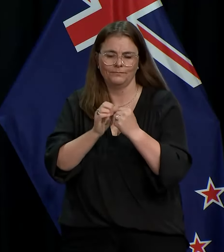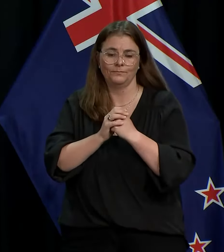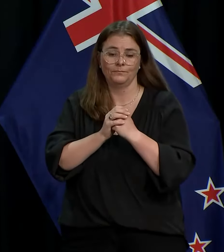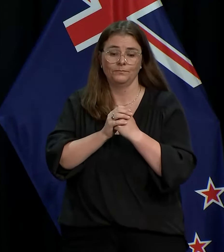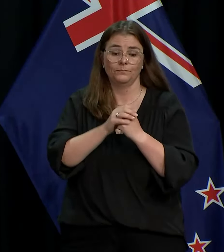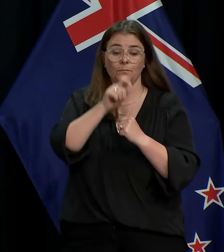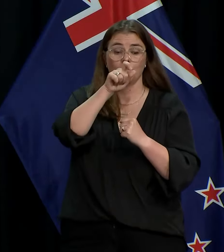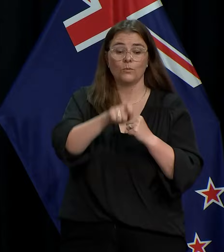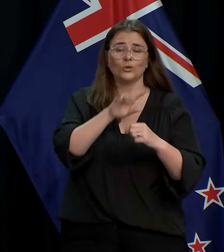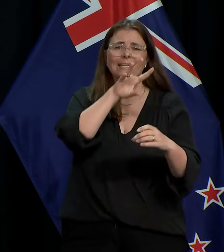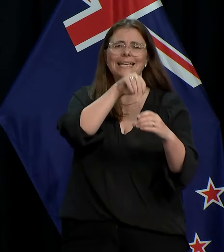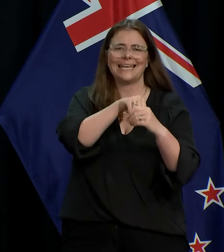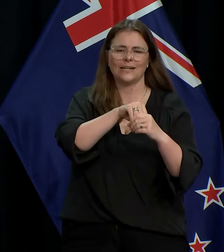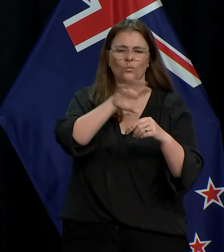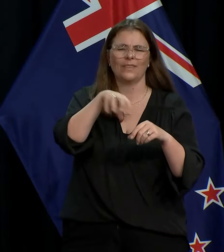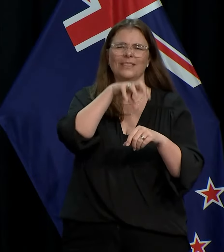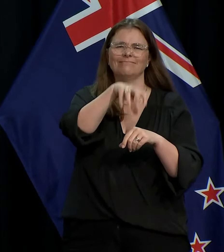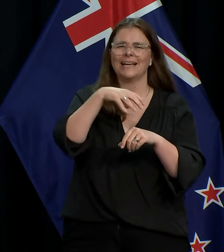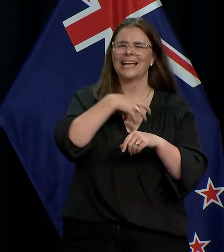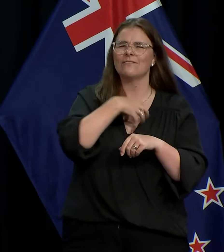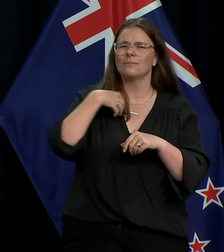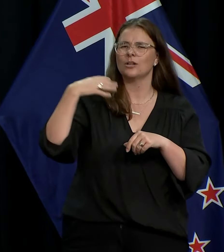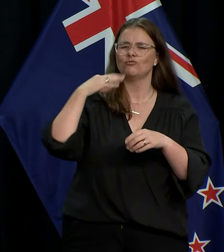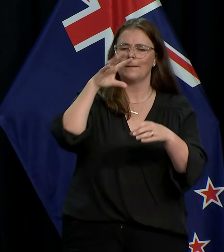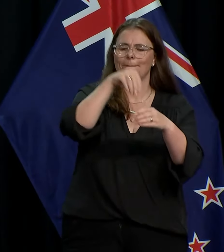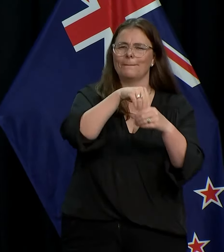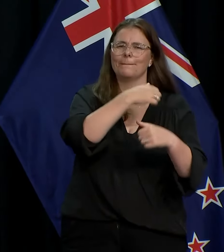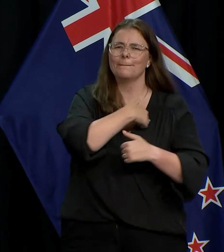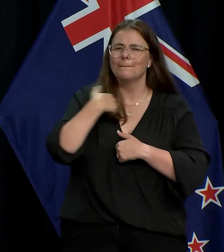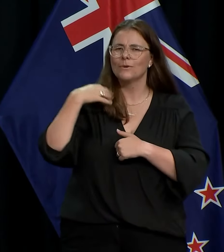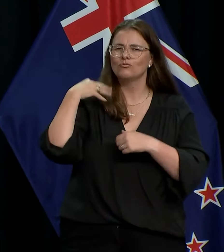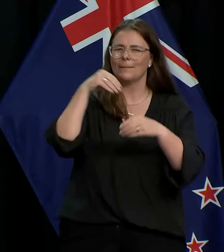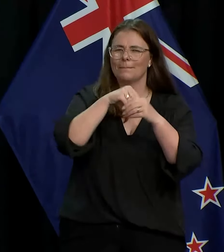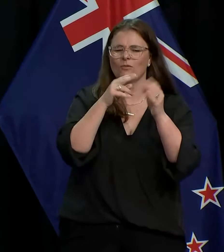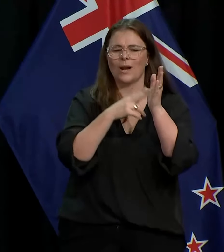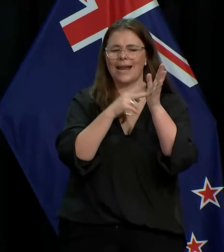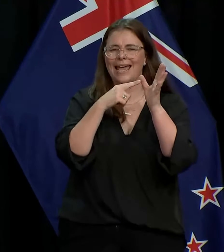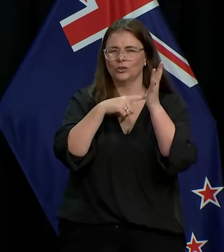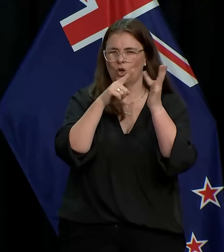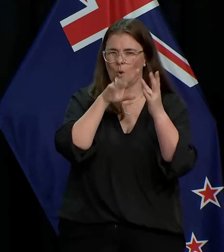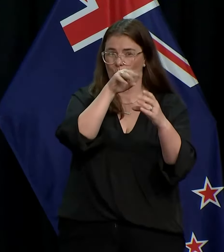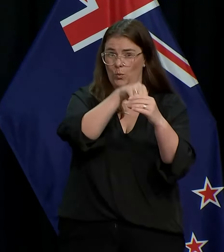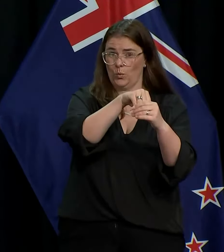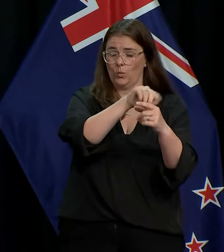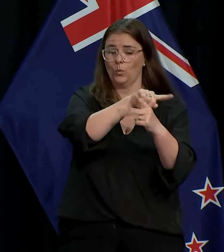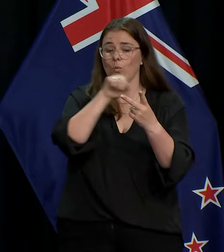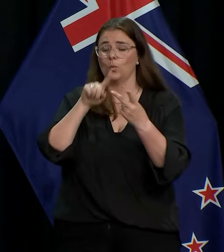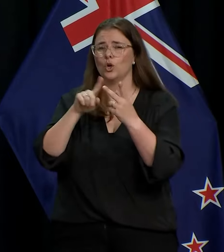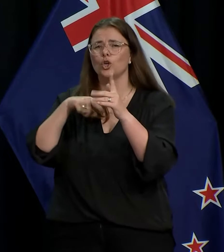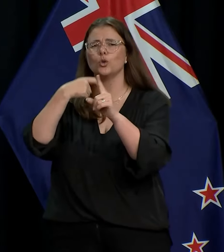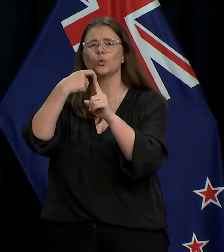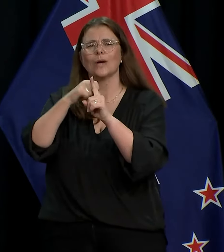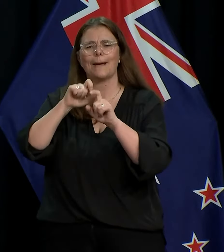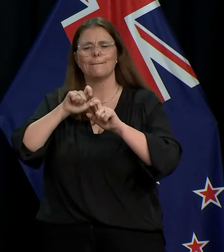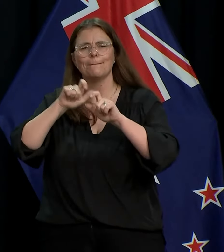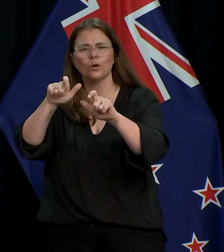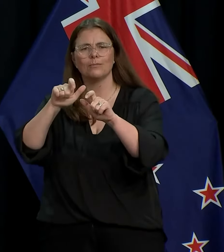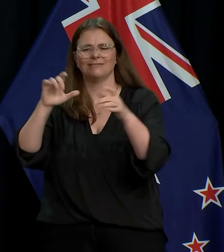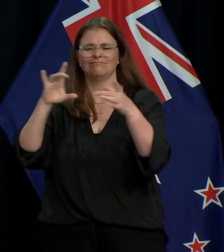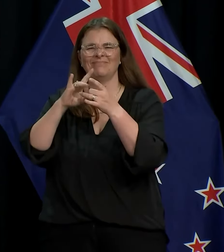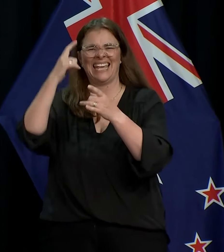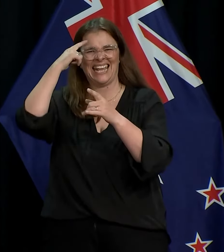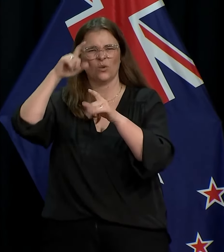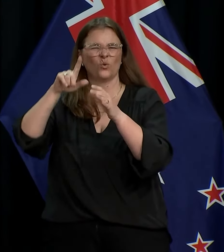with the existing Defence Attaché and New Zealand military representative to NATO, and one will work within the UK's permanent joint